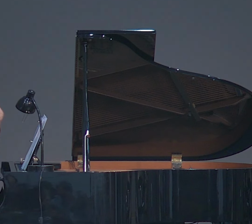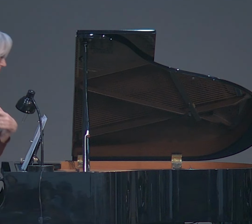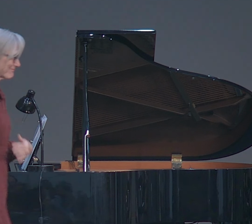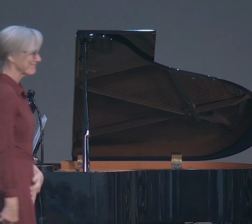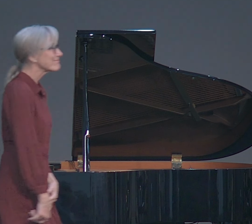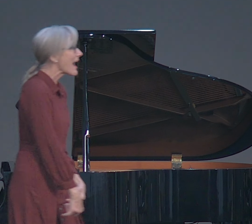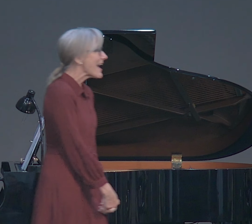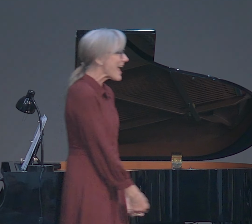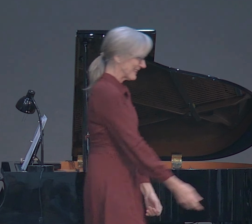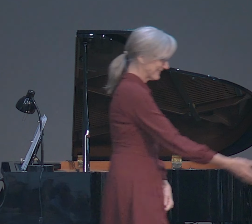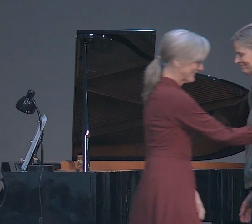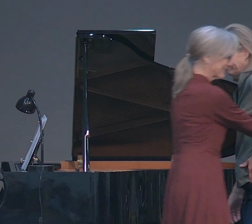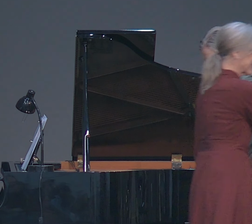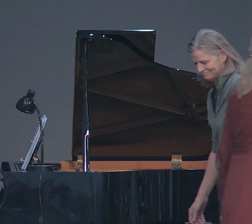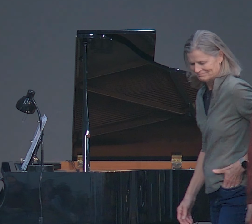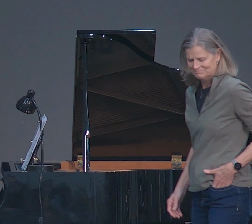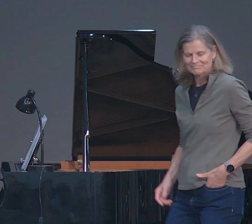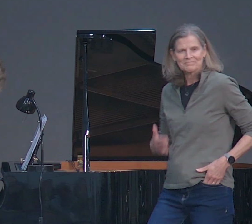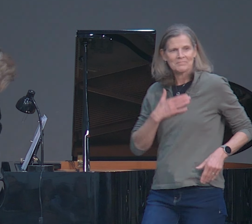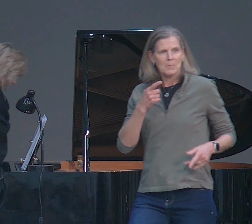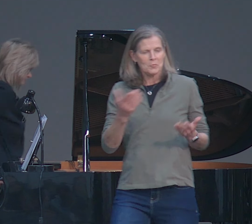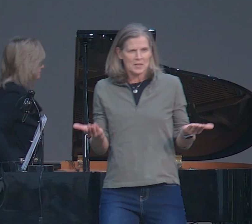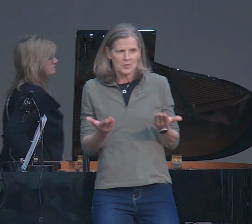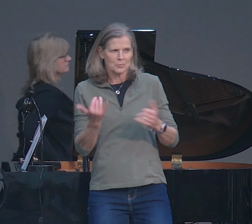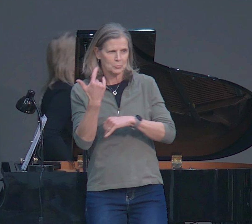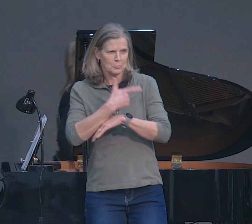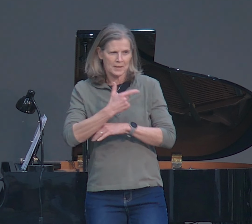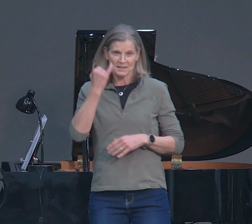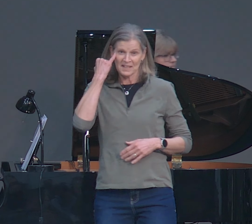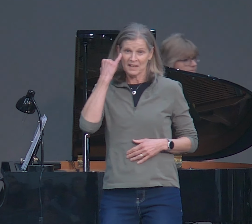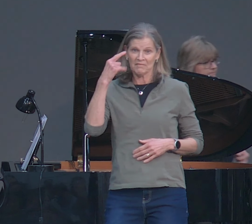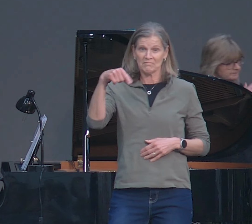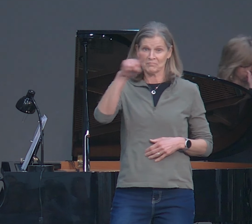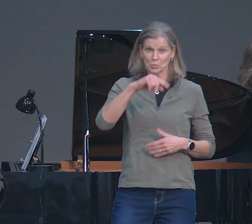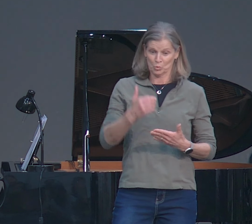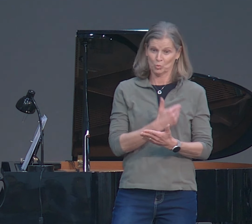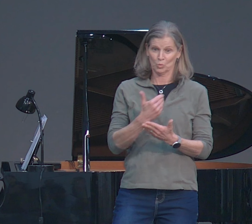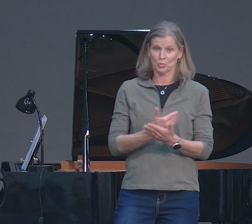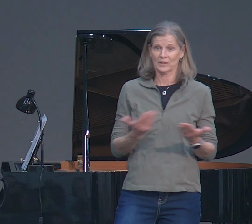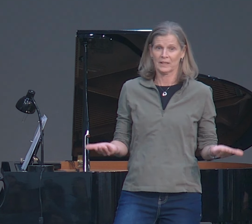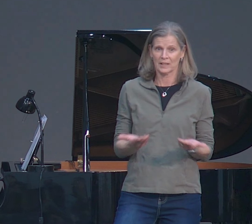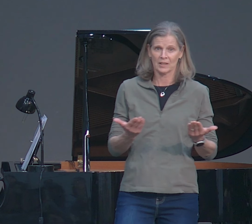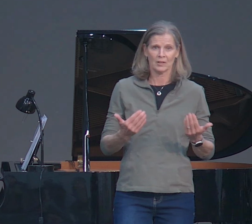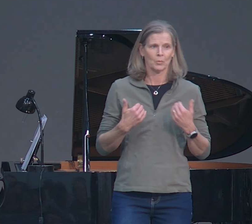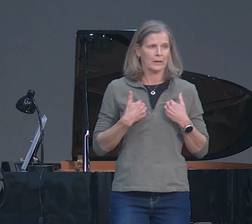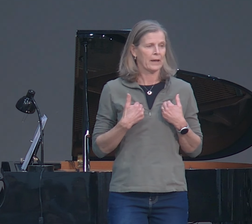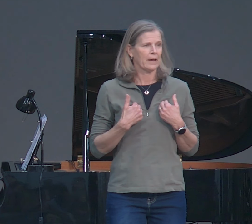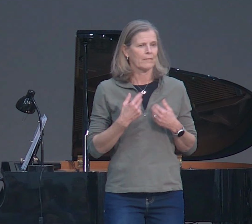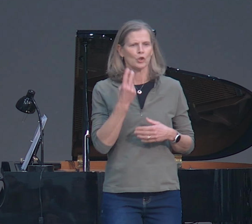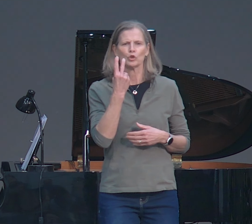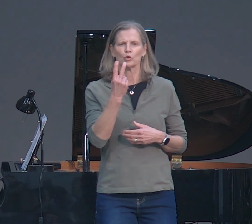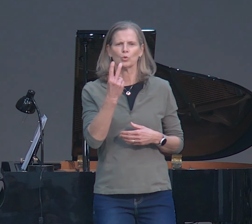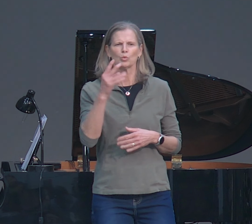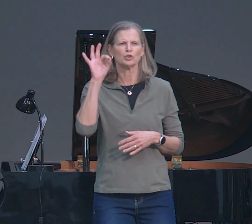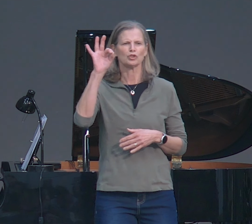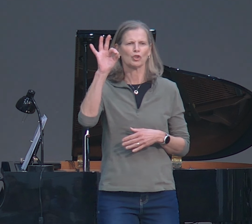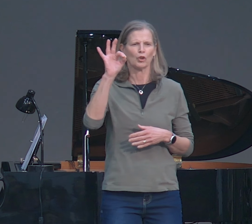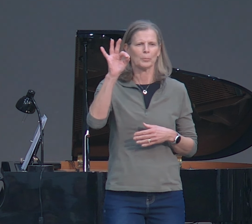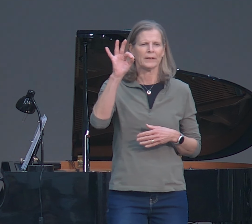Well, I'm glad to be with you all today. And if you're new to Countryside, we have two sermon series right now that are going